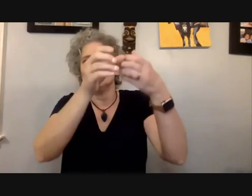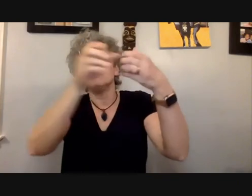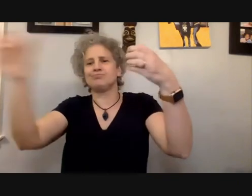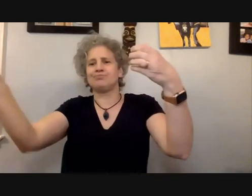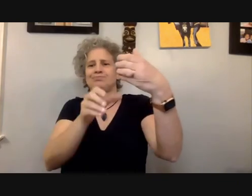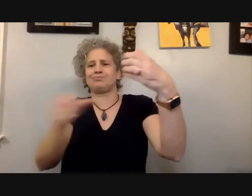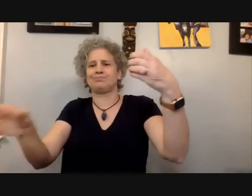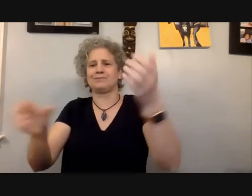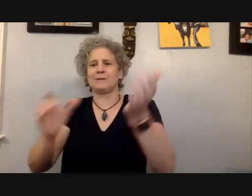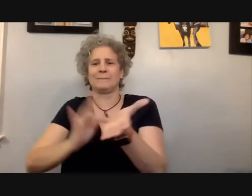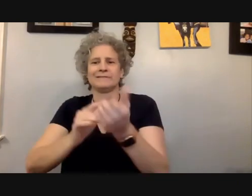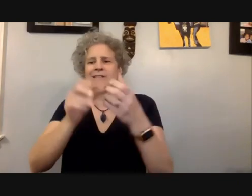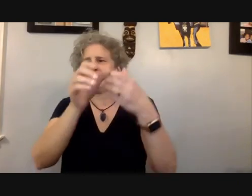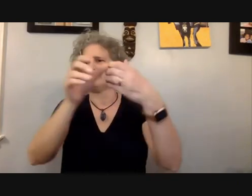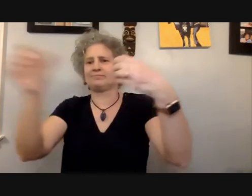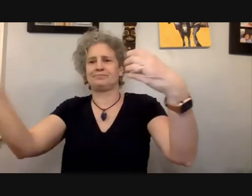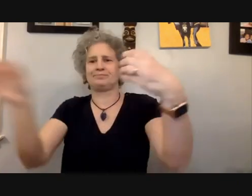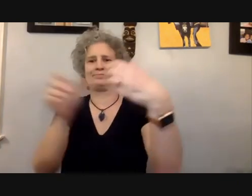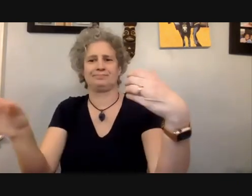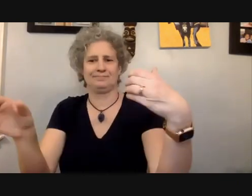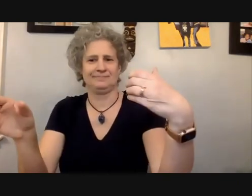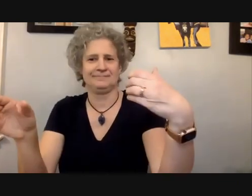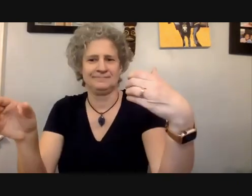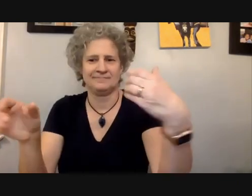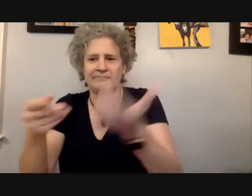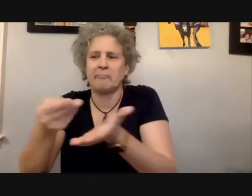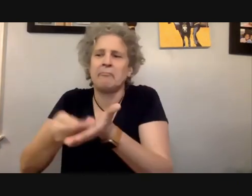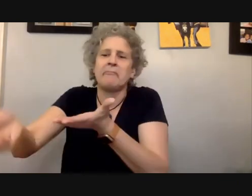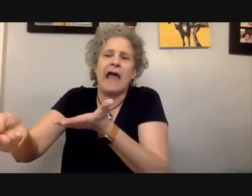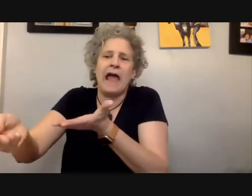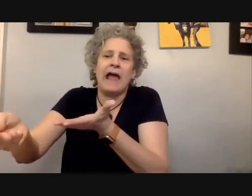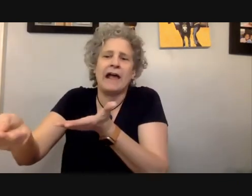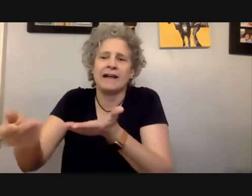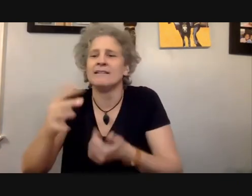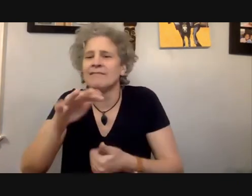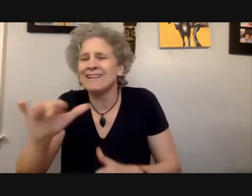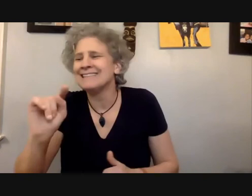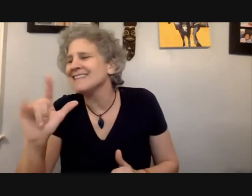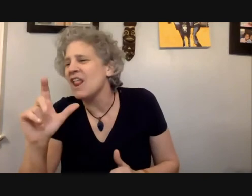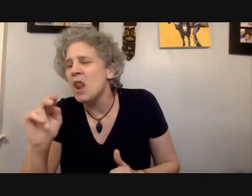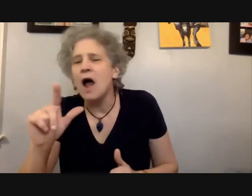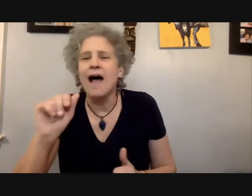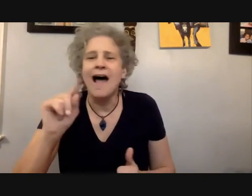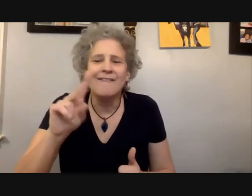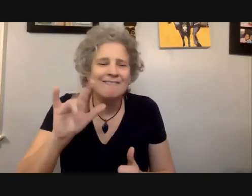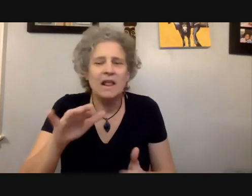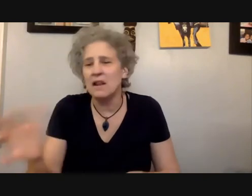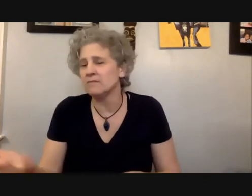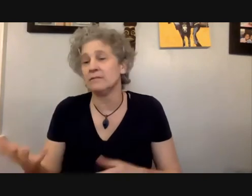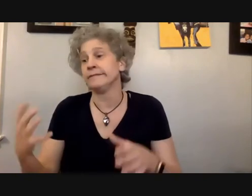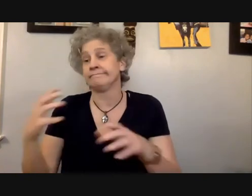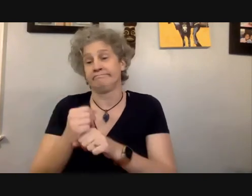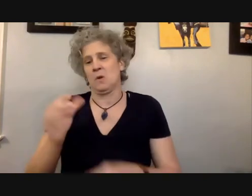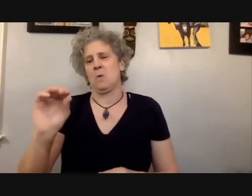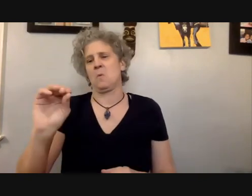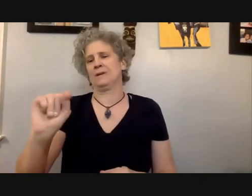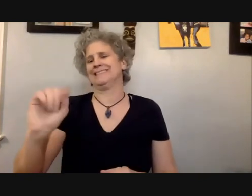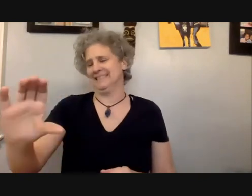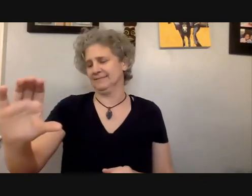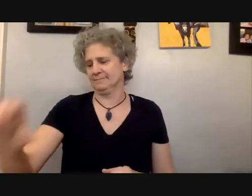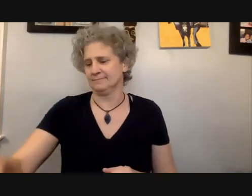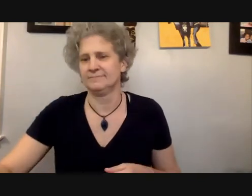Some people will elaborate and talk about, for example, things you can get at the CVS, something you can buy yourself, Tylenol,